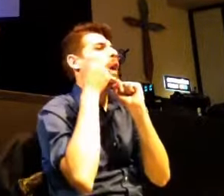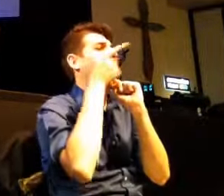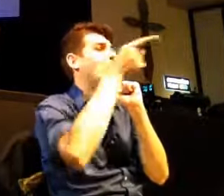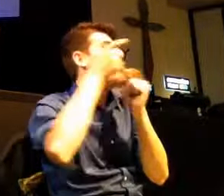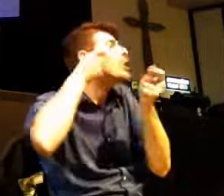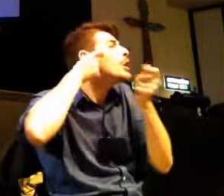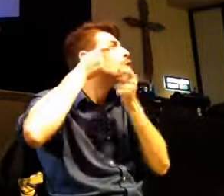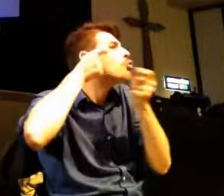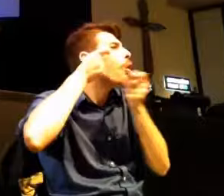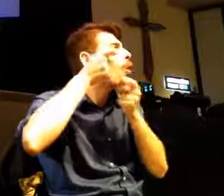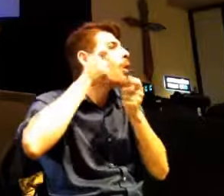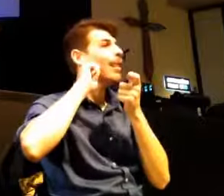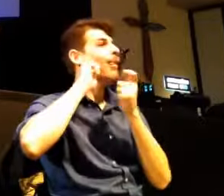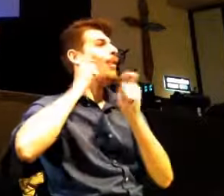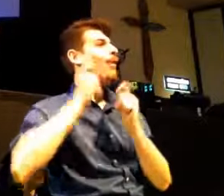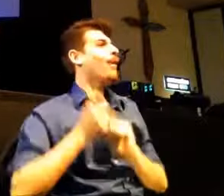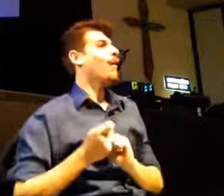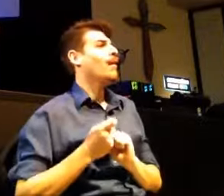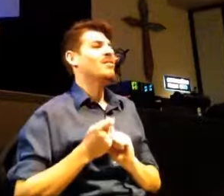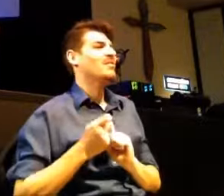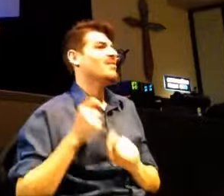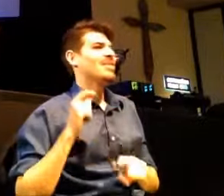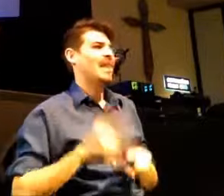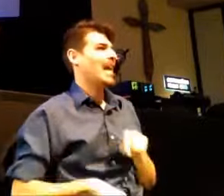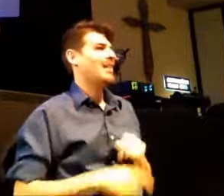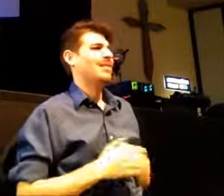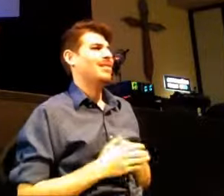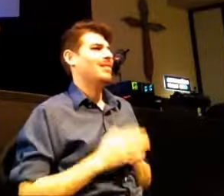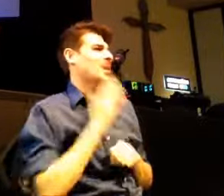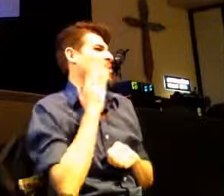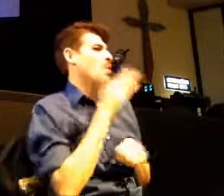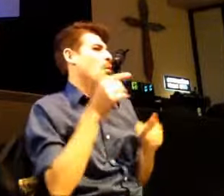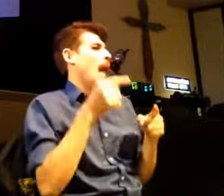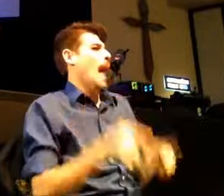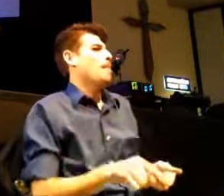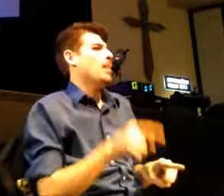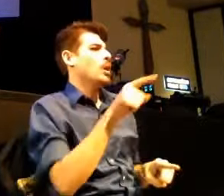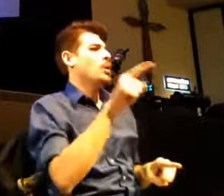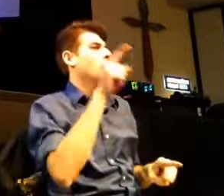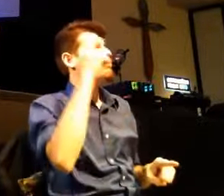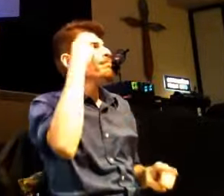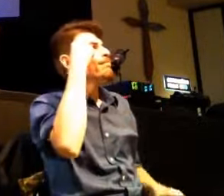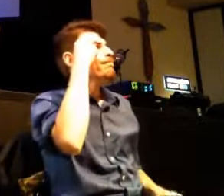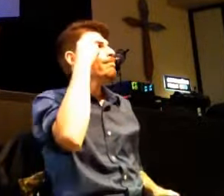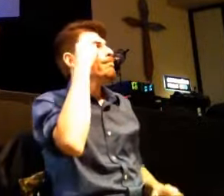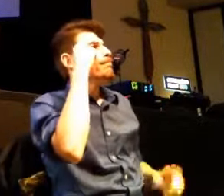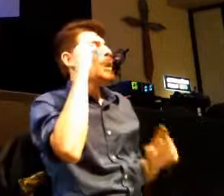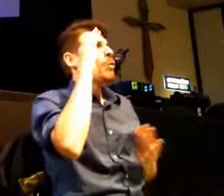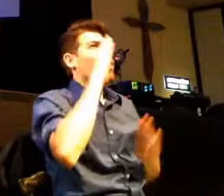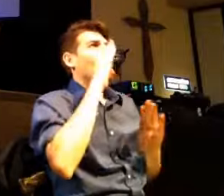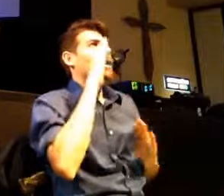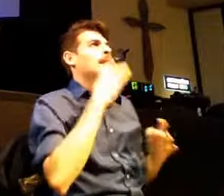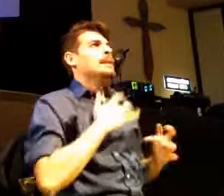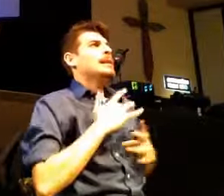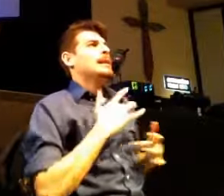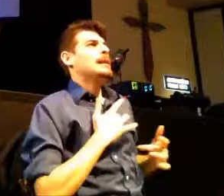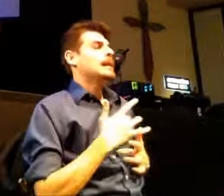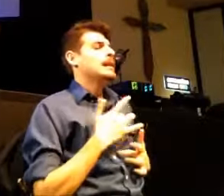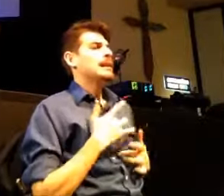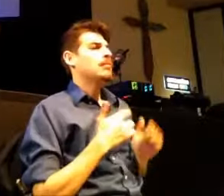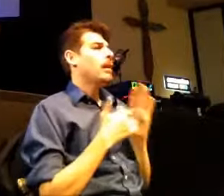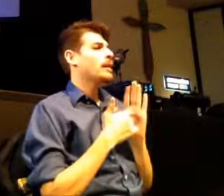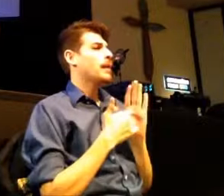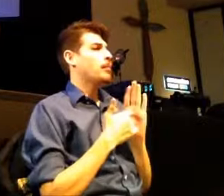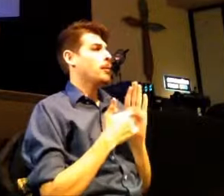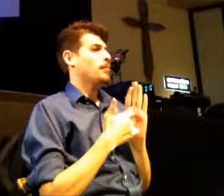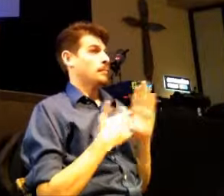would like to have. And it's going to produce anxiety. For instance, my dentist, I love the guy dearly,